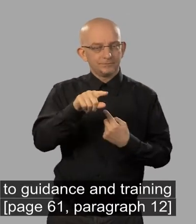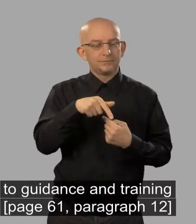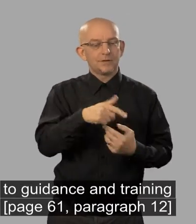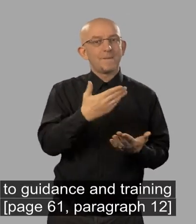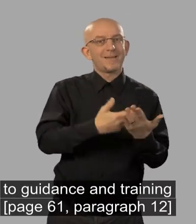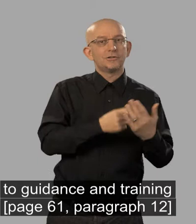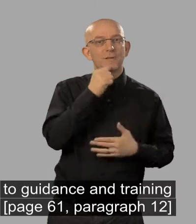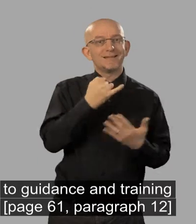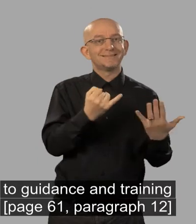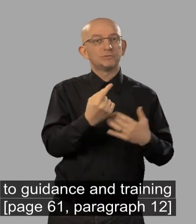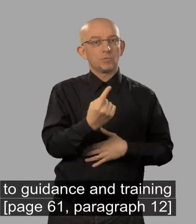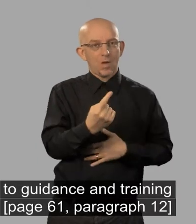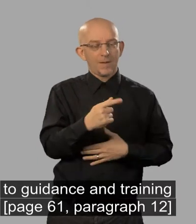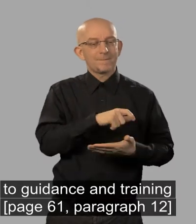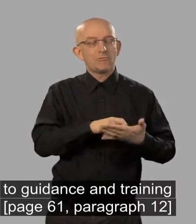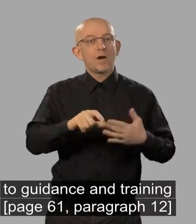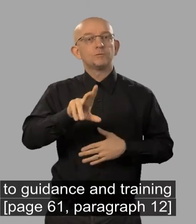Page 61, paragraph 12.